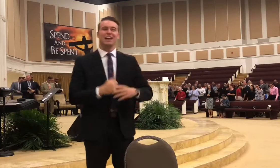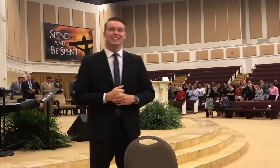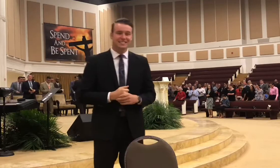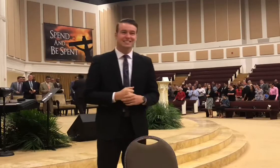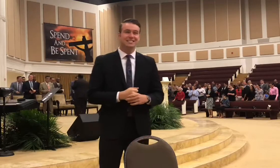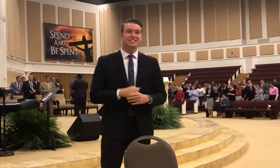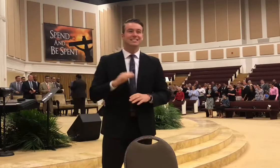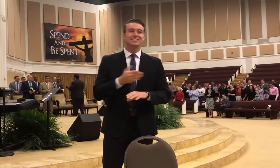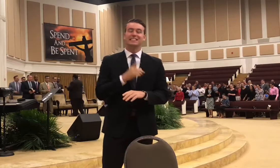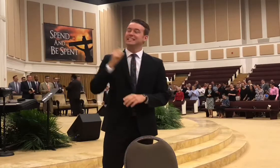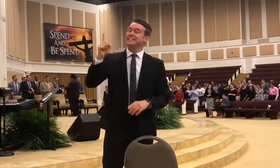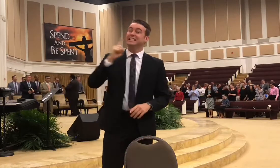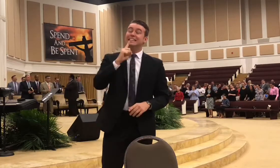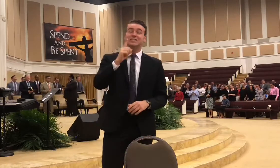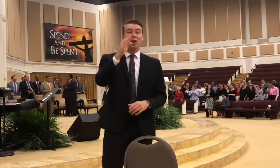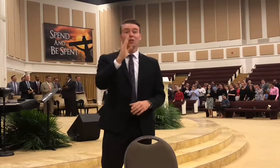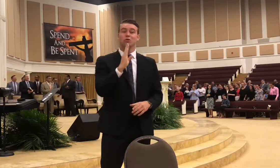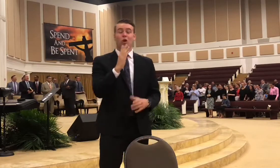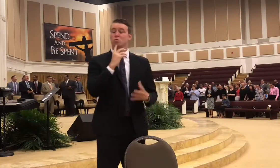Hallelujah. He's a great God.